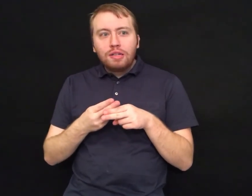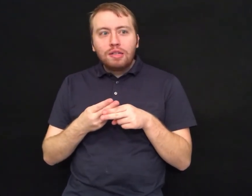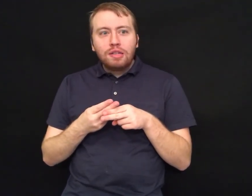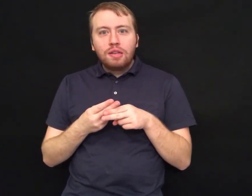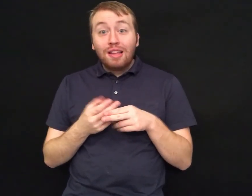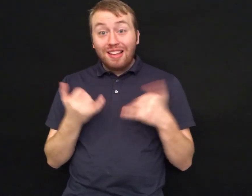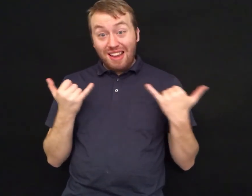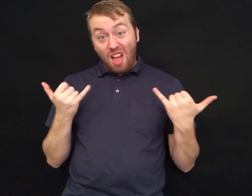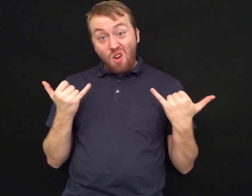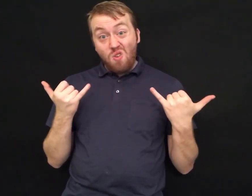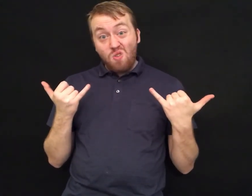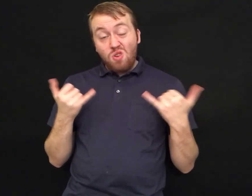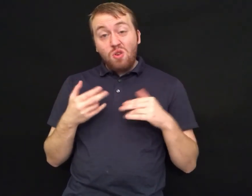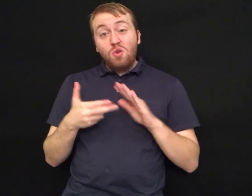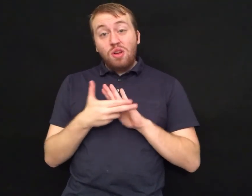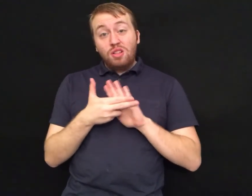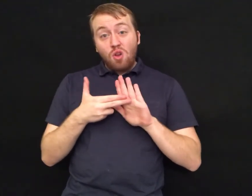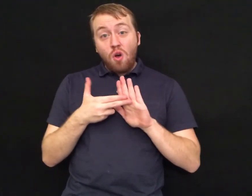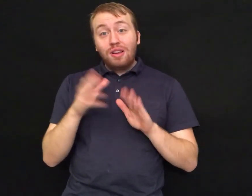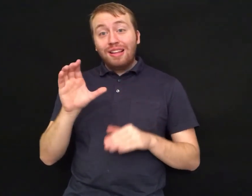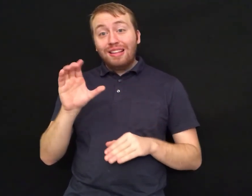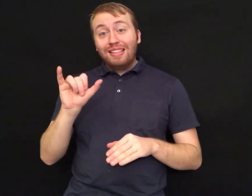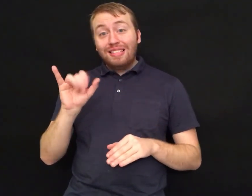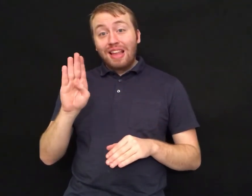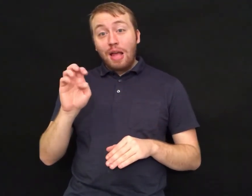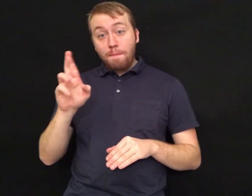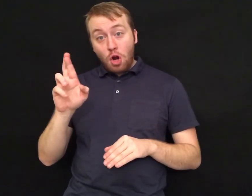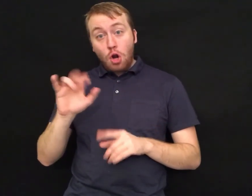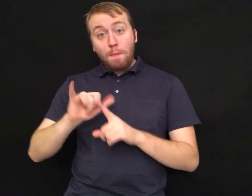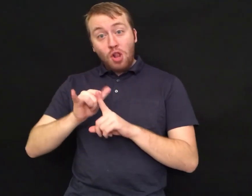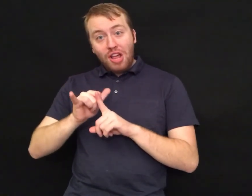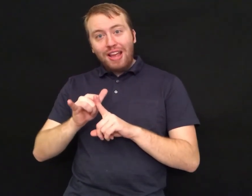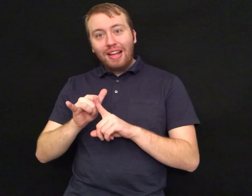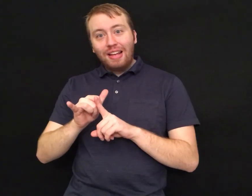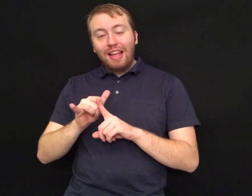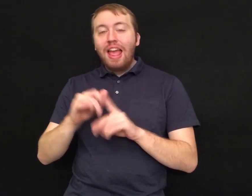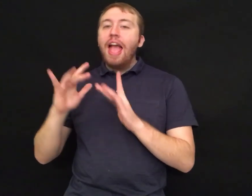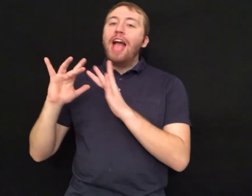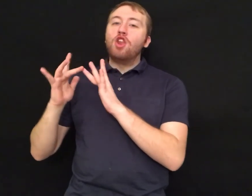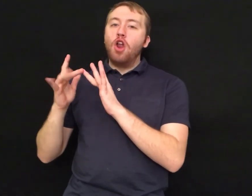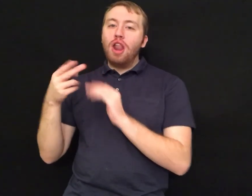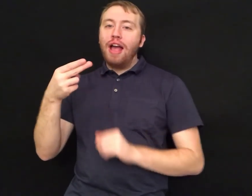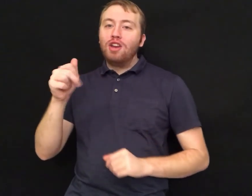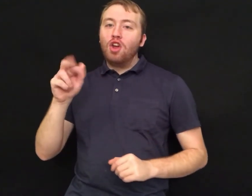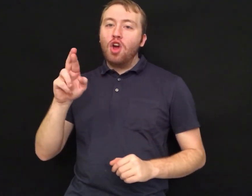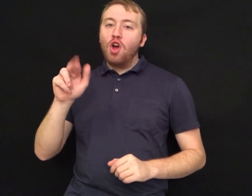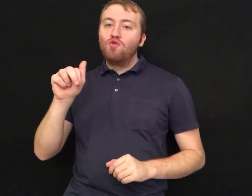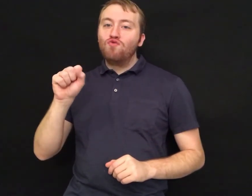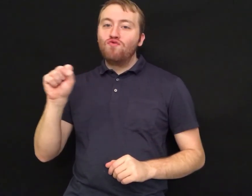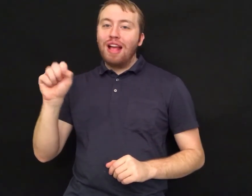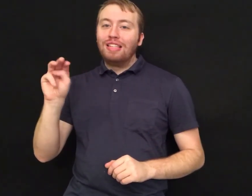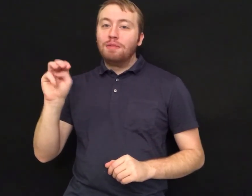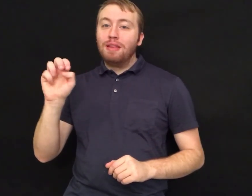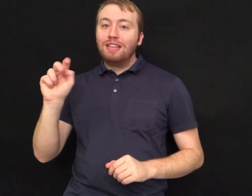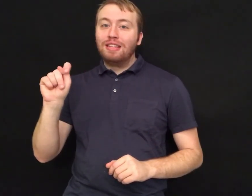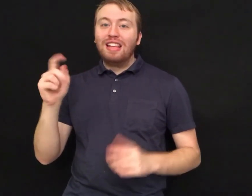harassment today I want to share some of my experience with you talk about how that experience